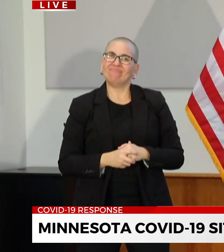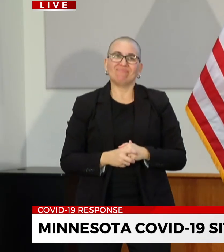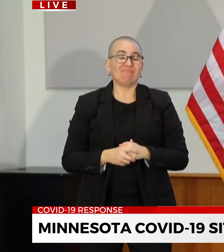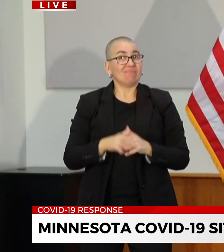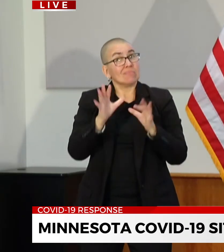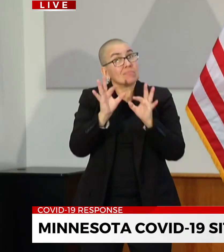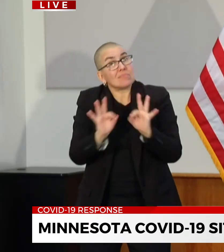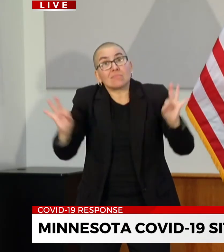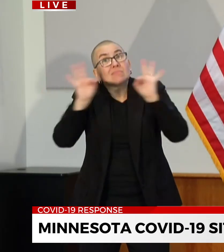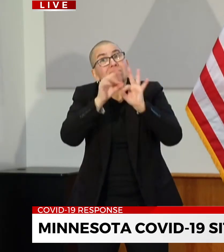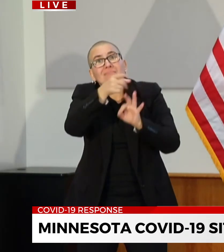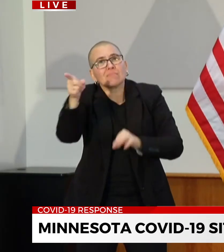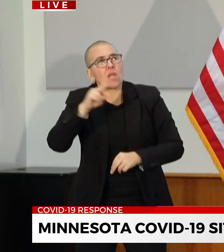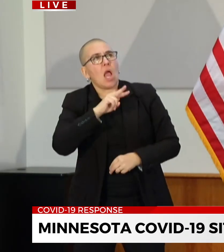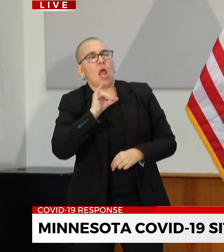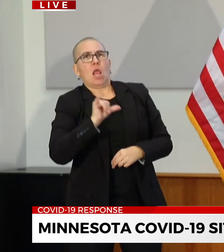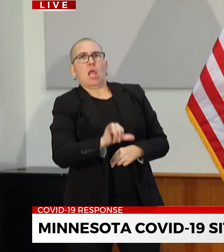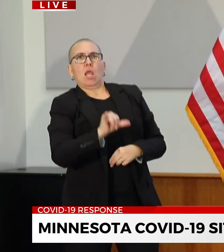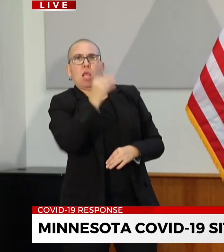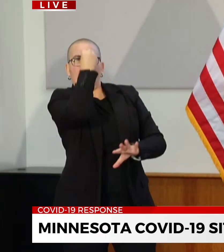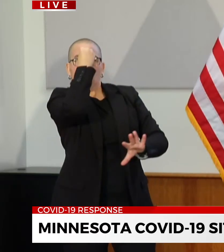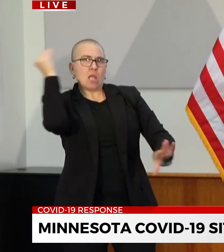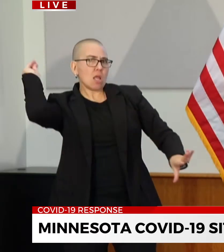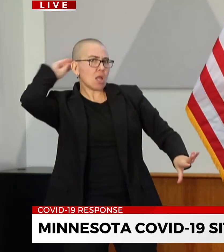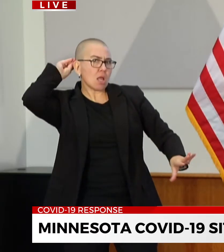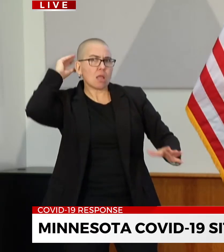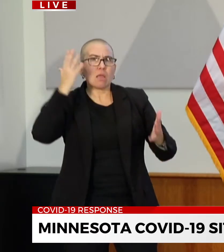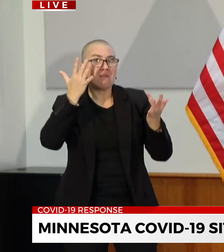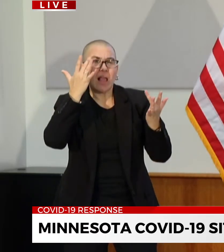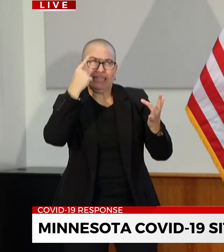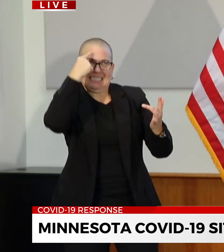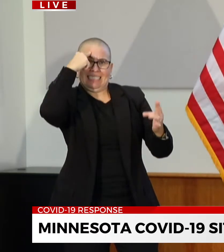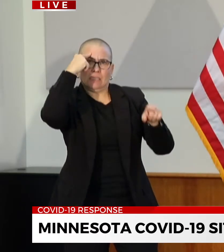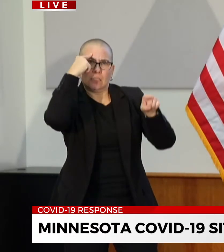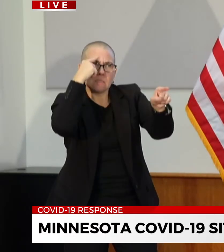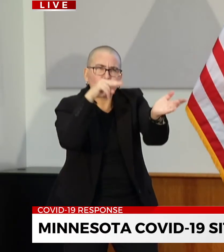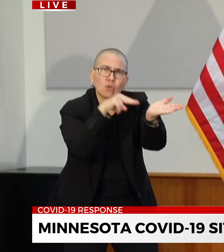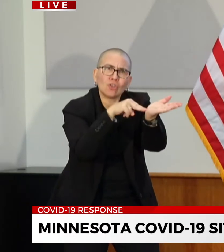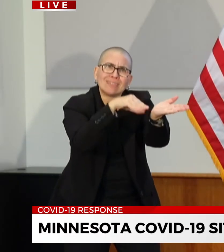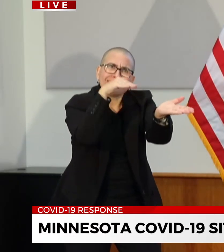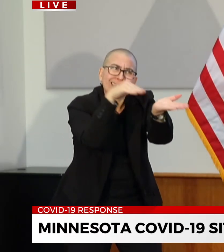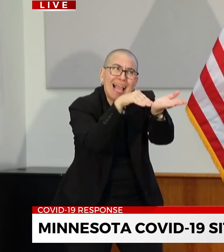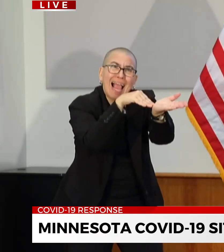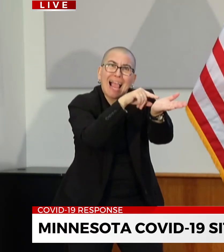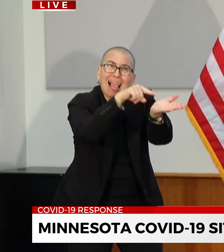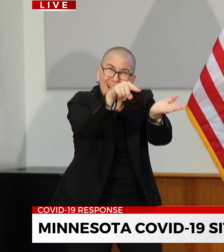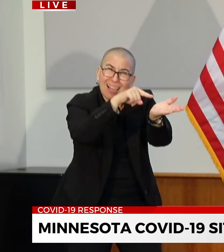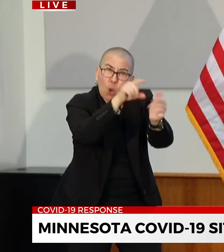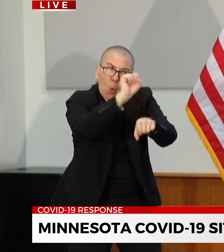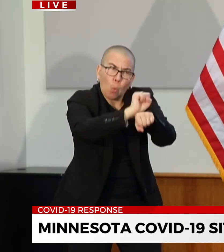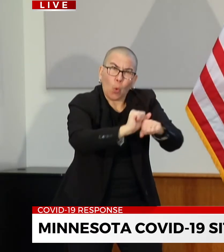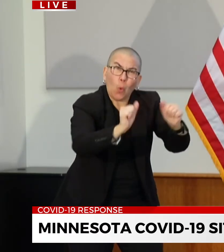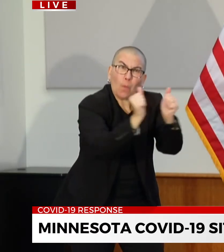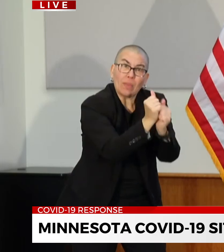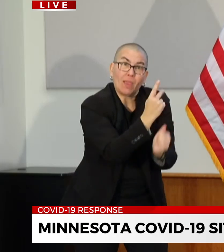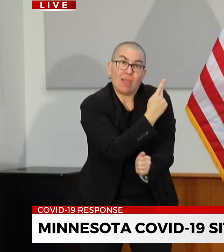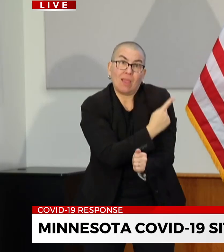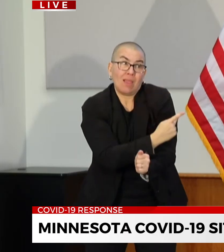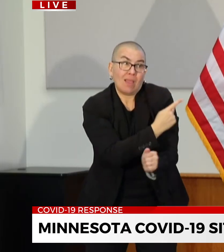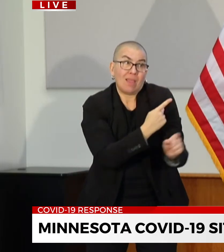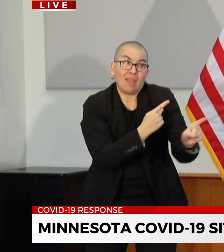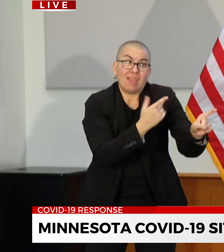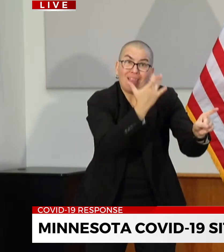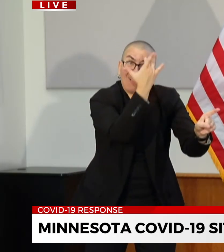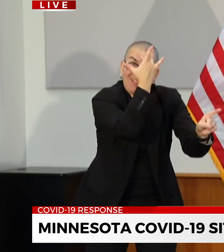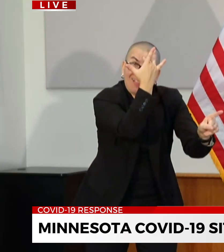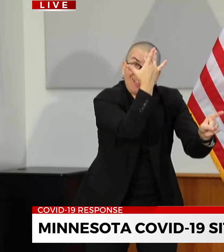as we've heard directly from the caregivers, as more and more people are getting sick and going to the hospital, we need those trained professionals there to